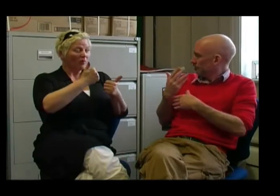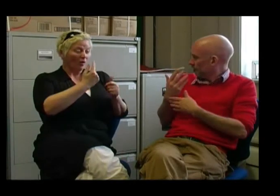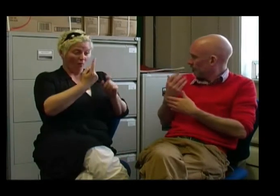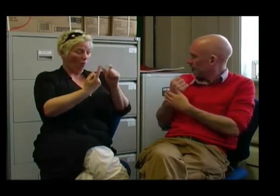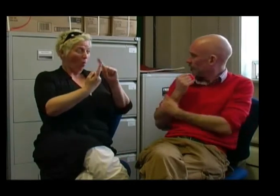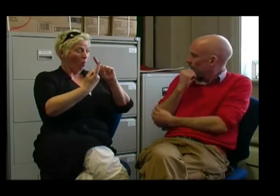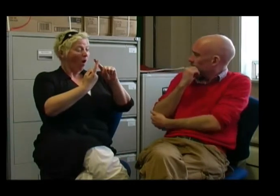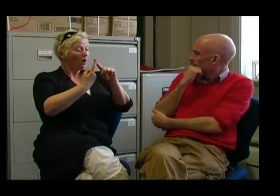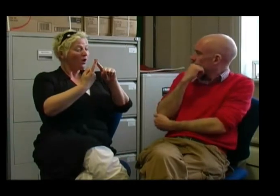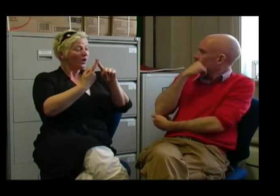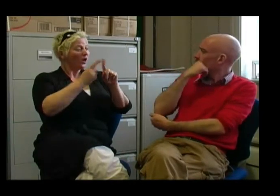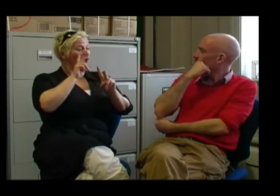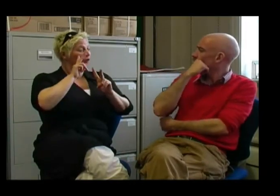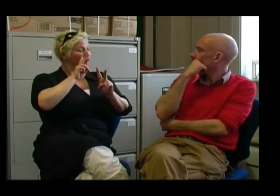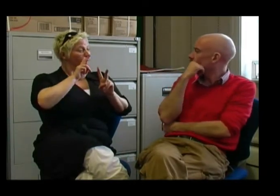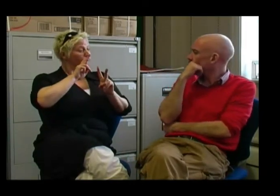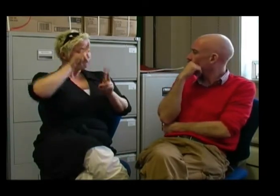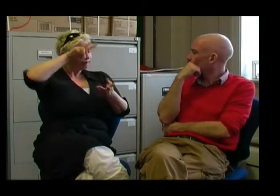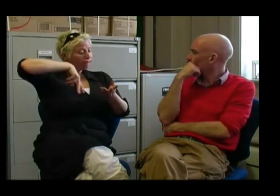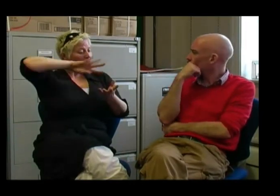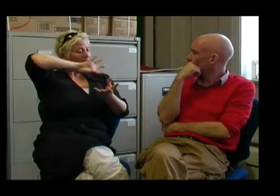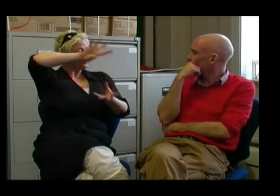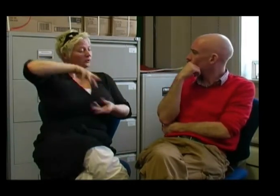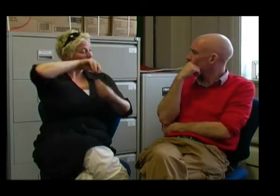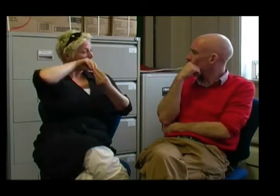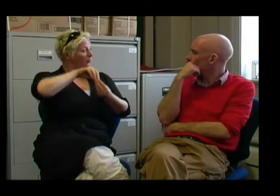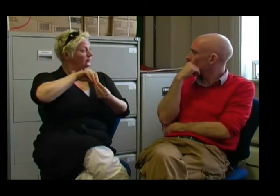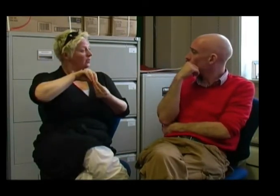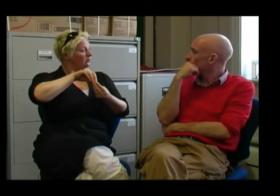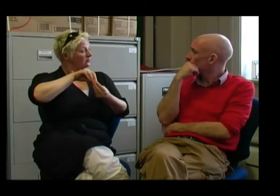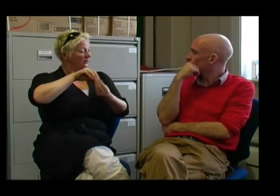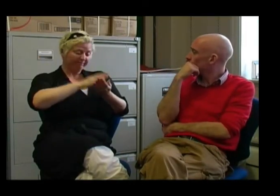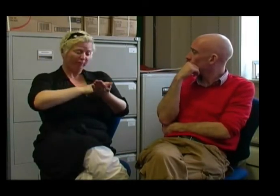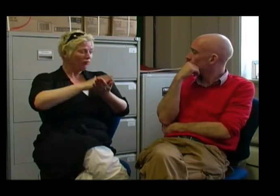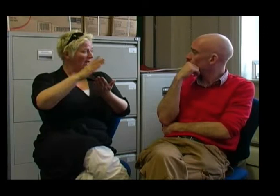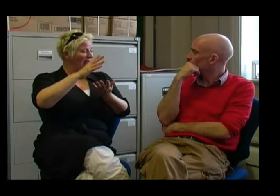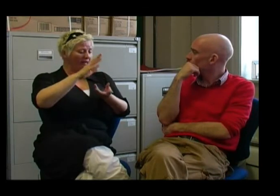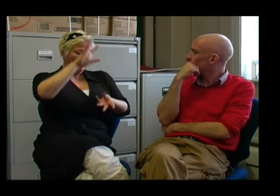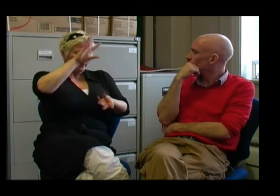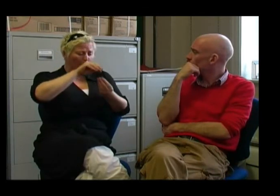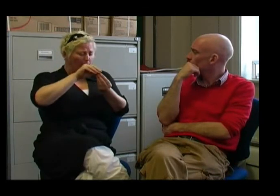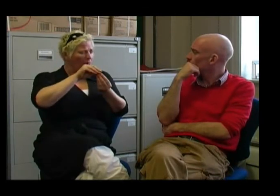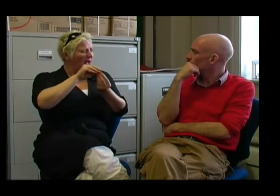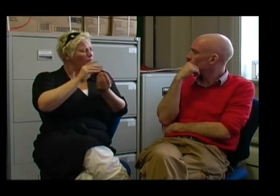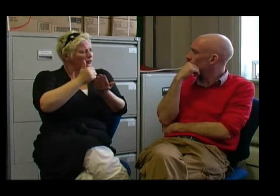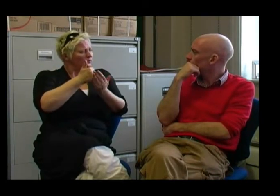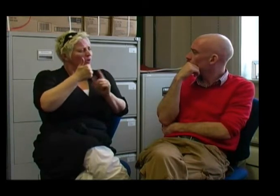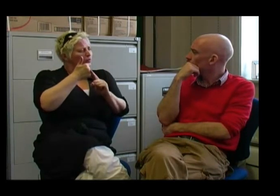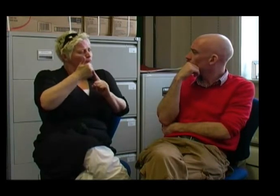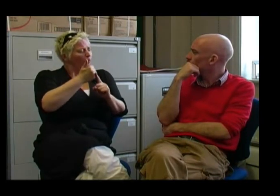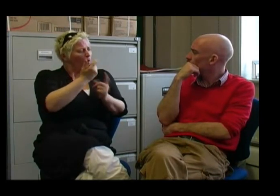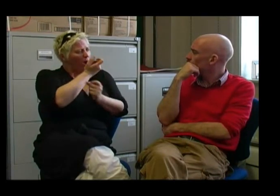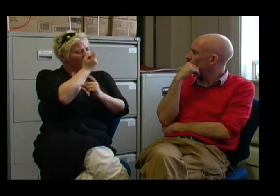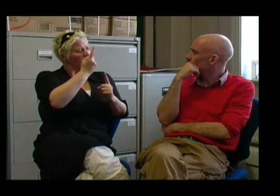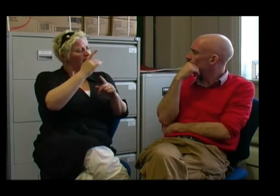Before we watch it, have you got anything that you'd advise us to do? Before you go into theatre, read the synopsis.